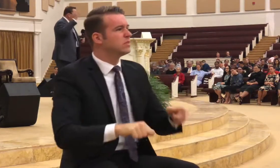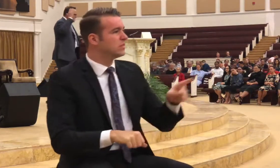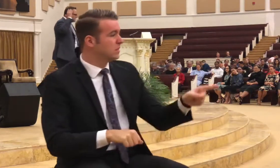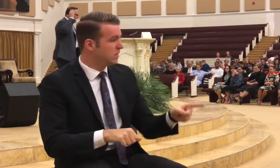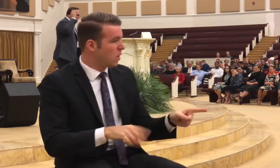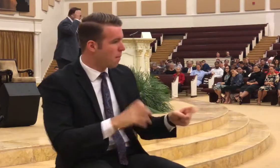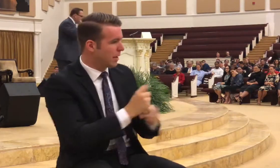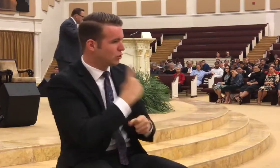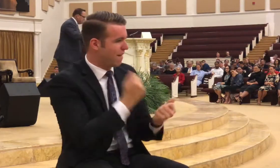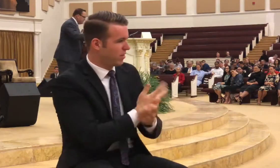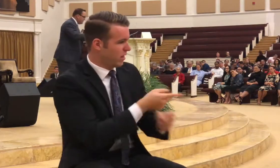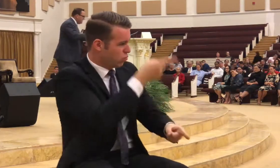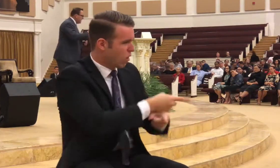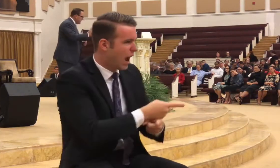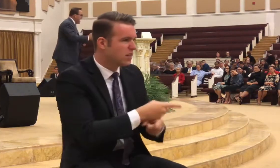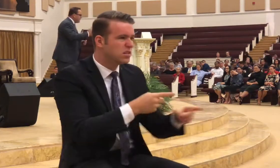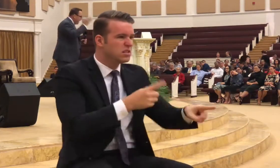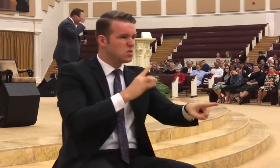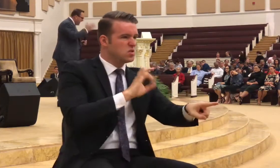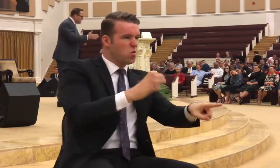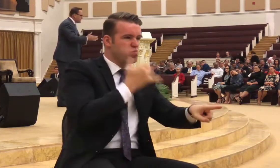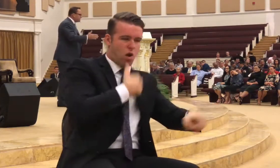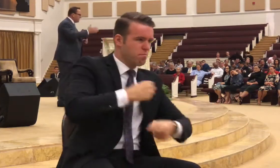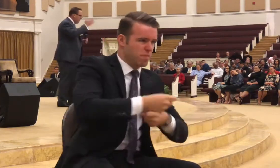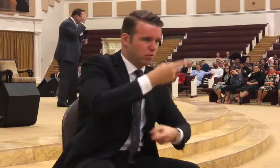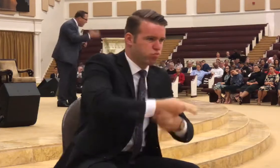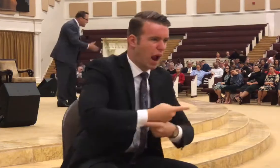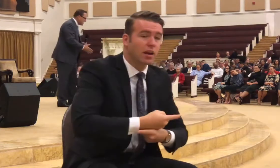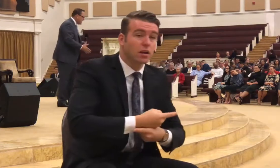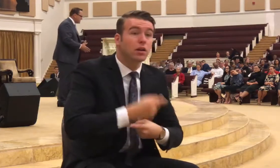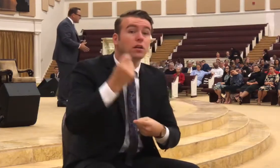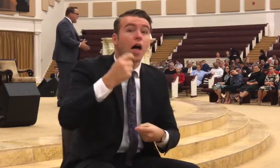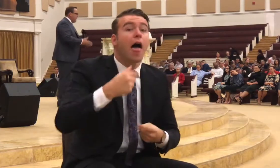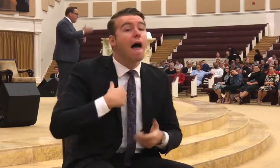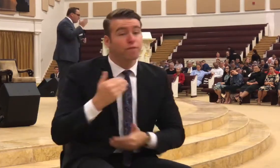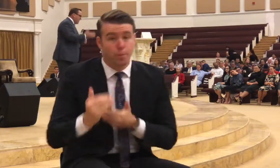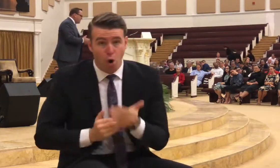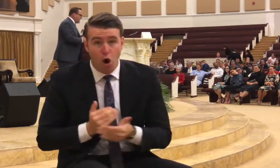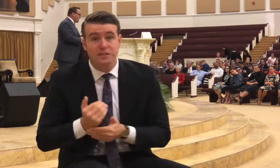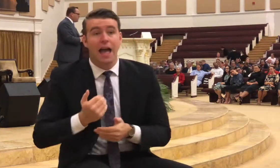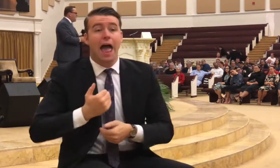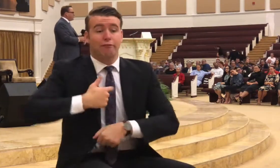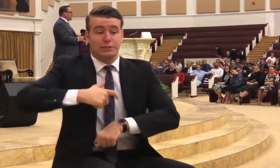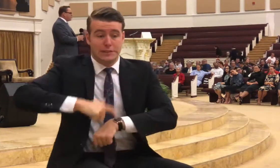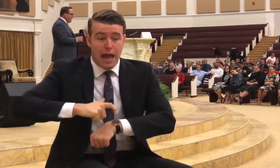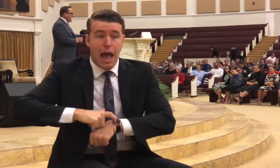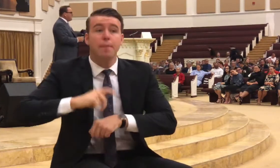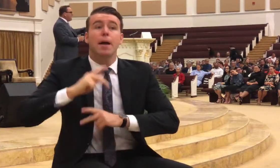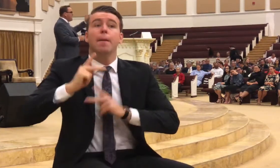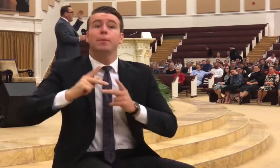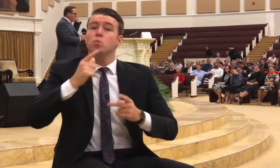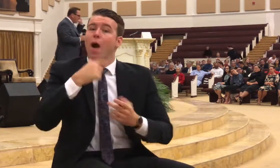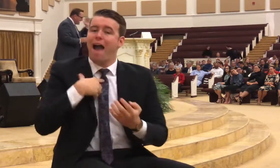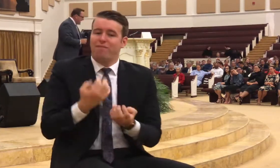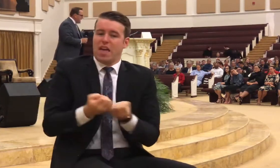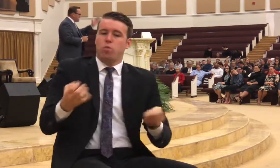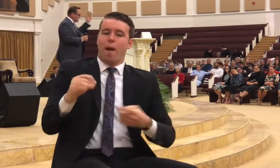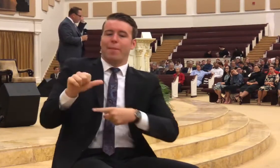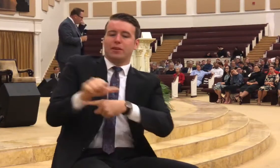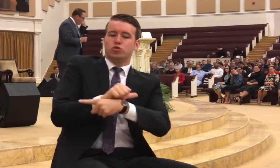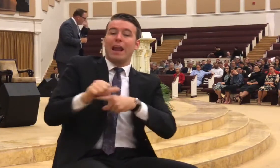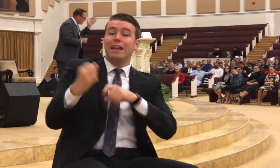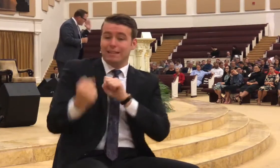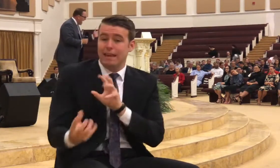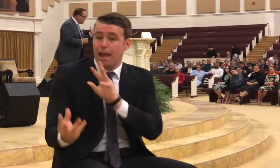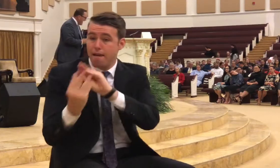You want to avenge every victim. And yeah, there are places and there are processes and there are people that are equipped and trained and can lead us.